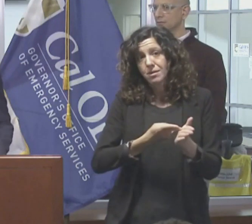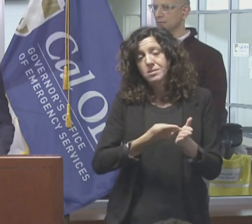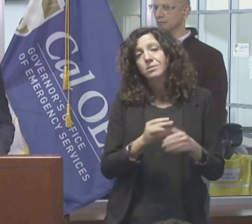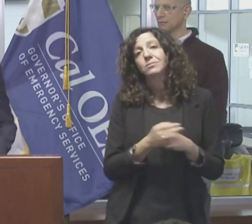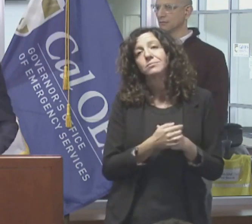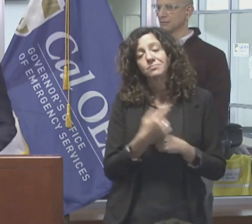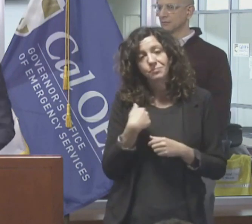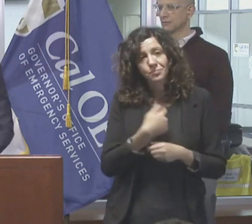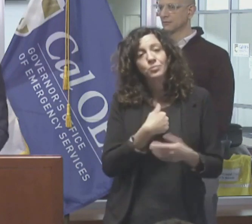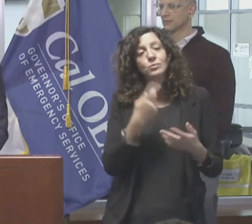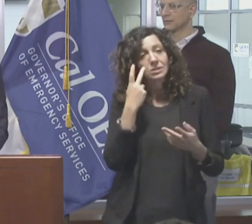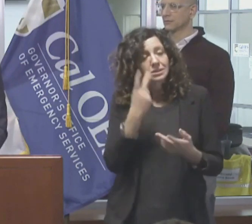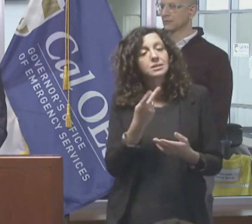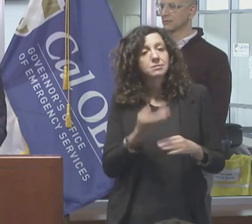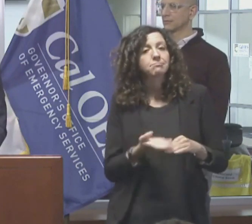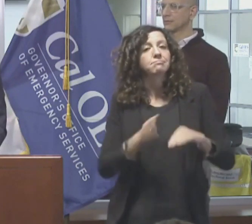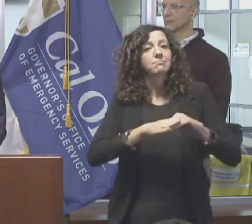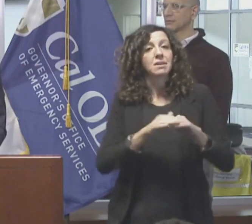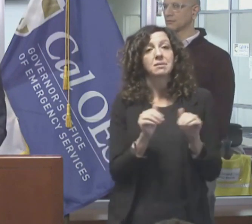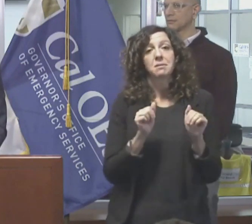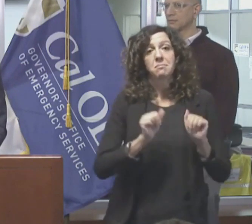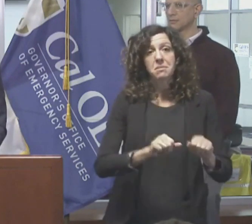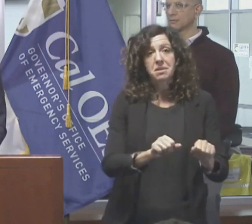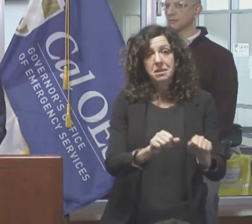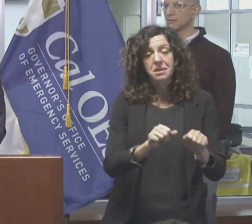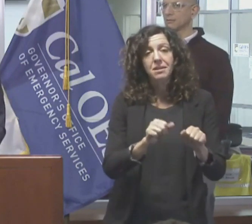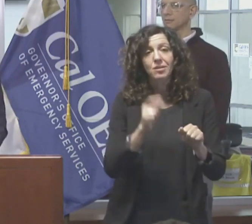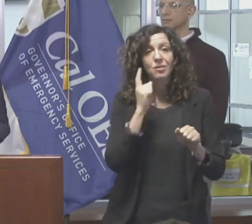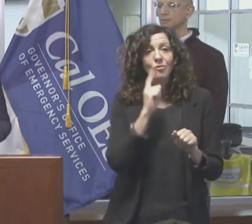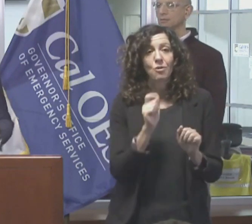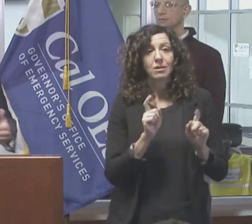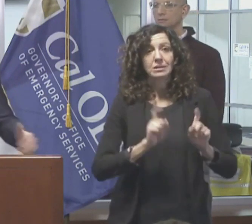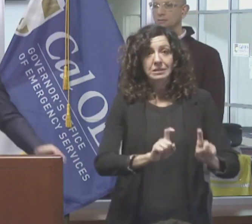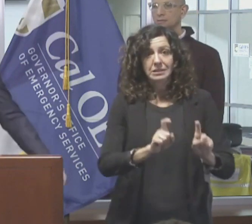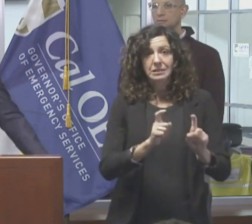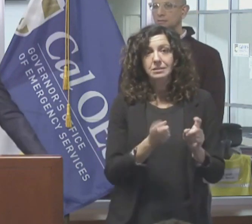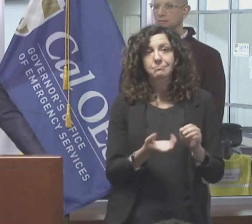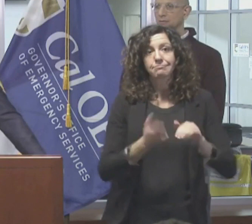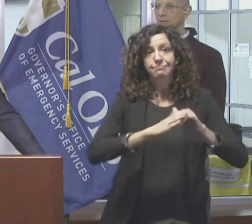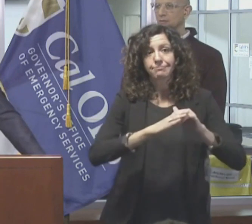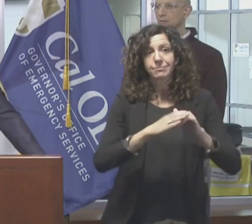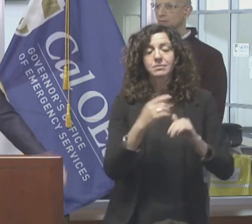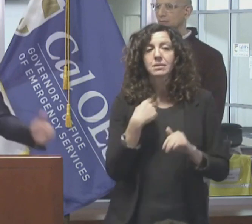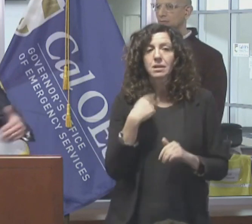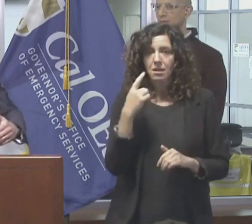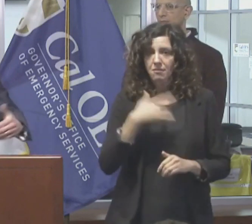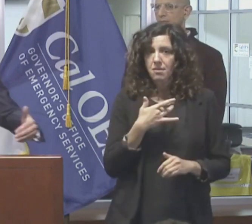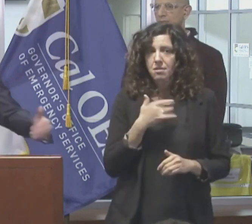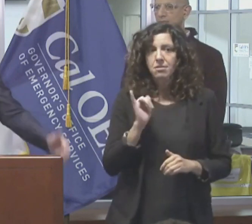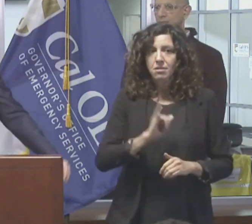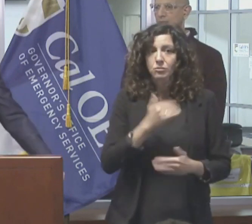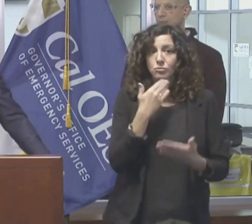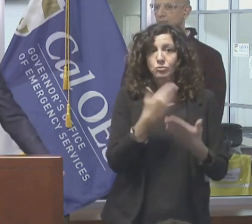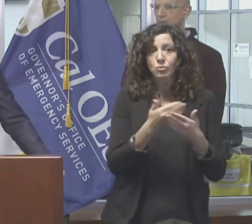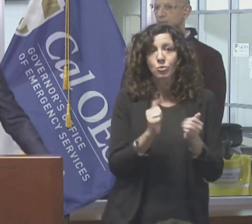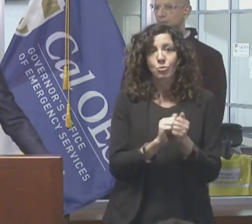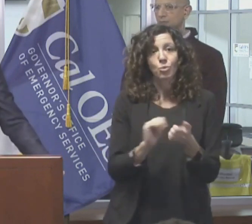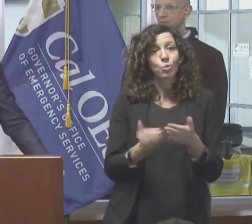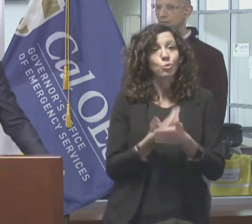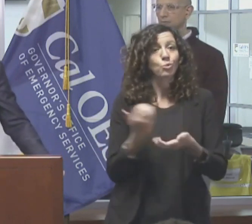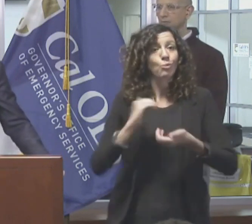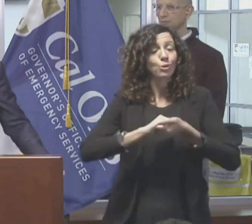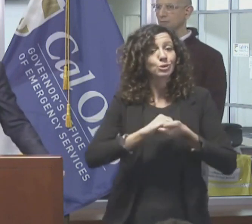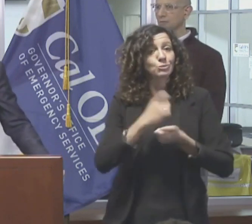increases nonetheless in the testing protocols are being advanced, again, I think quite substantively with this new